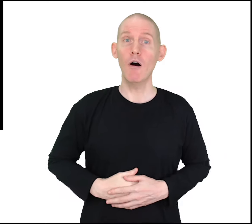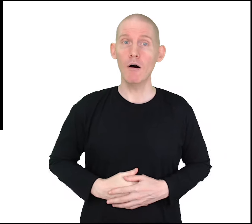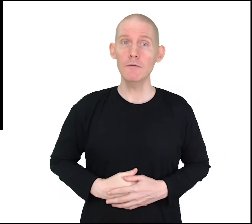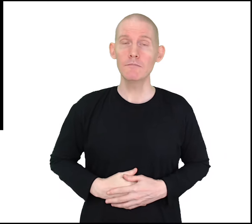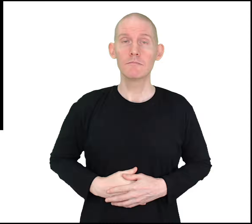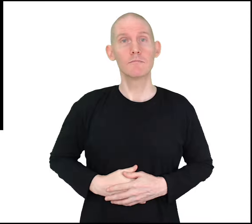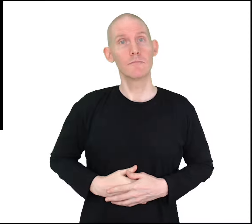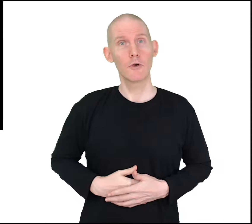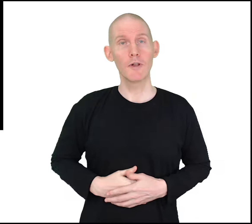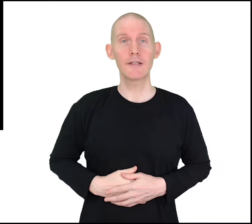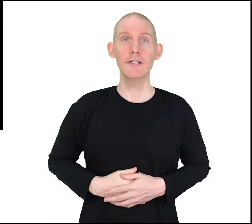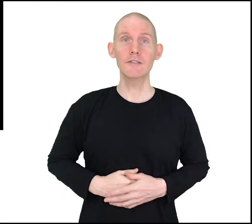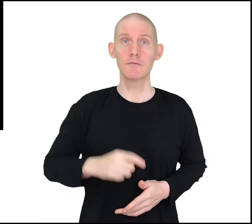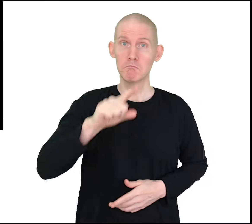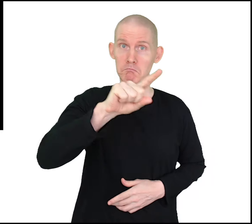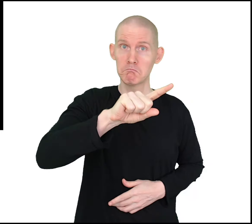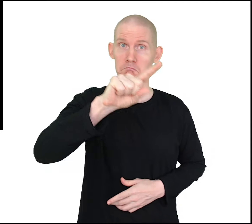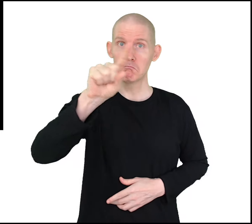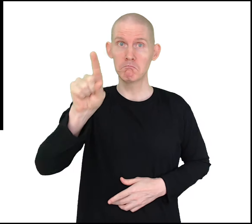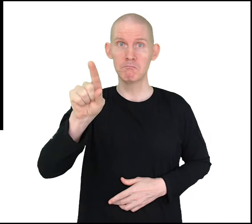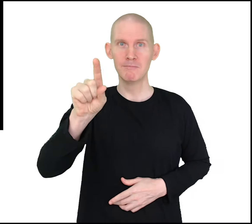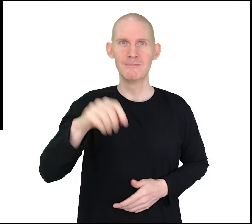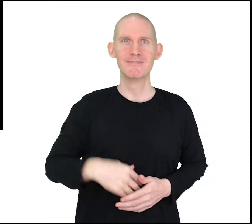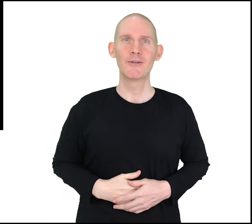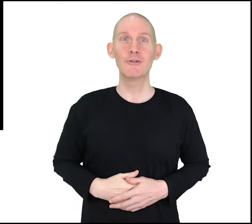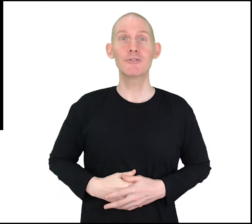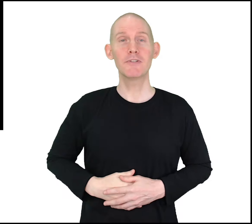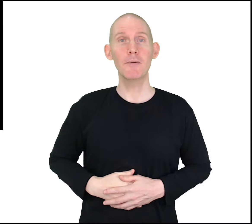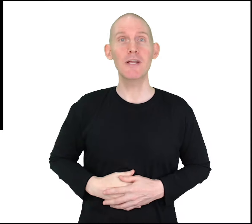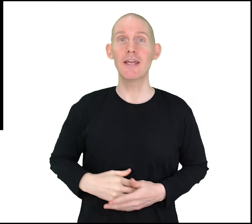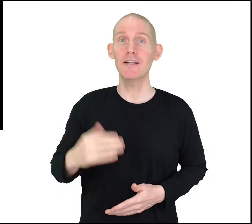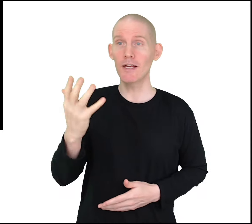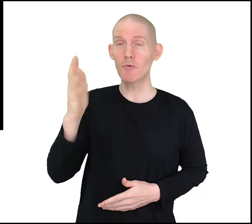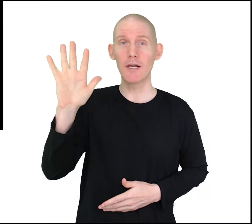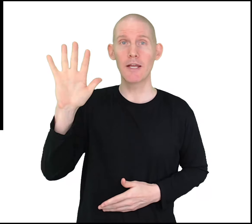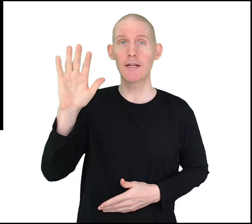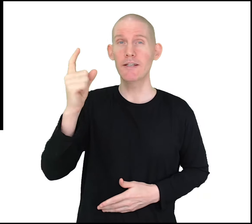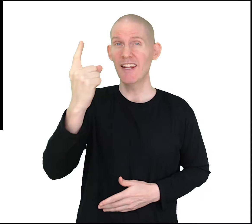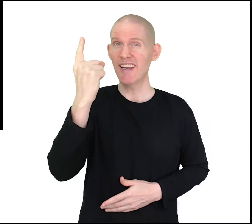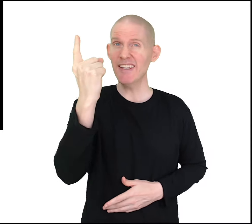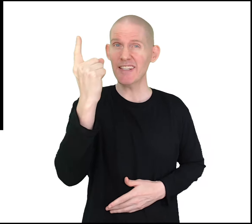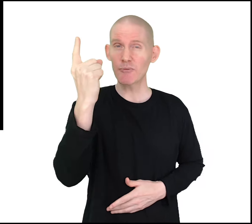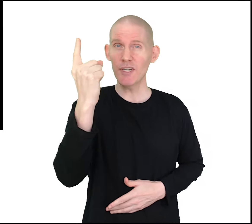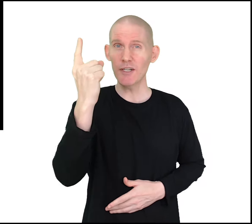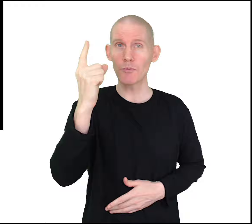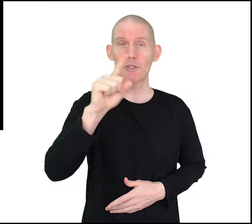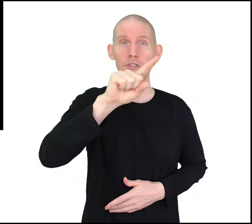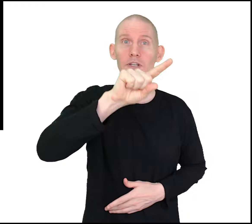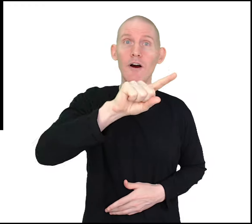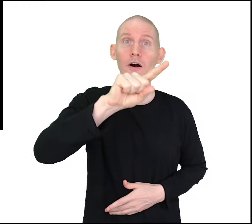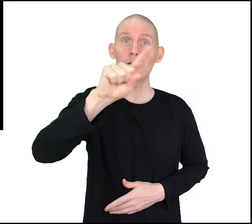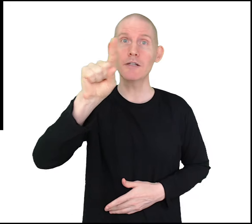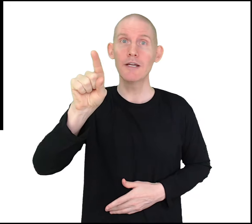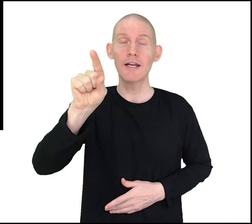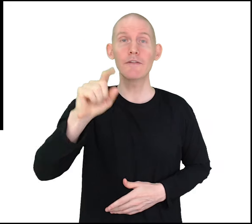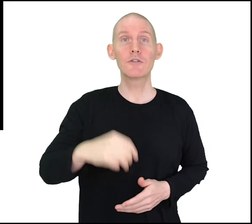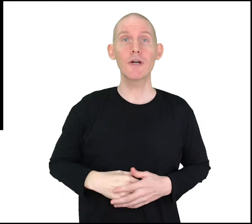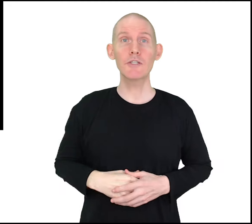all. Go like this. Use your dominant hand. I'm right-handed. Index finger, we're just going to arc in the direction of